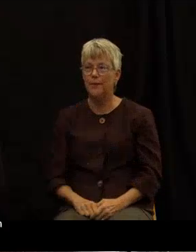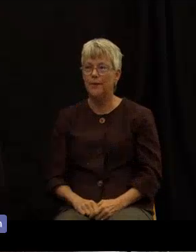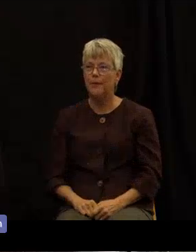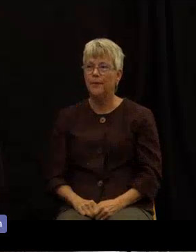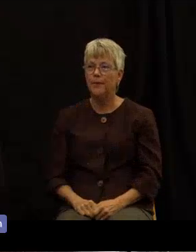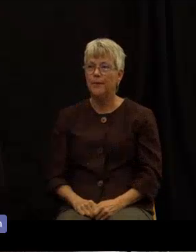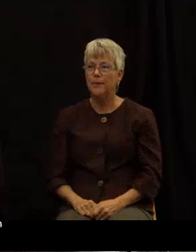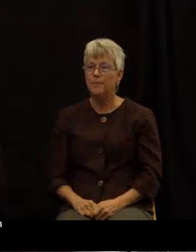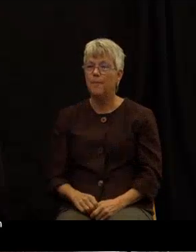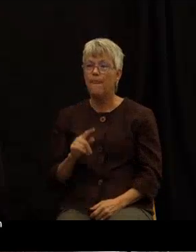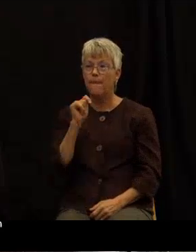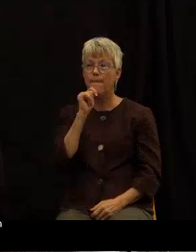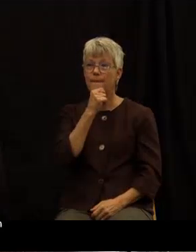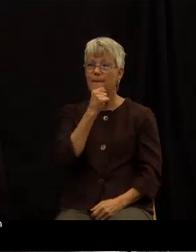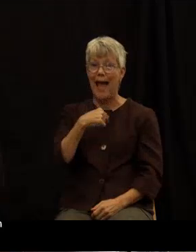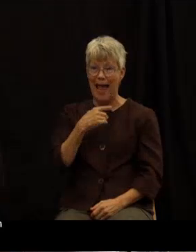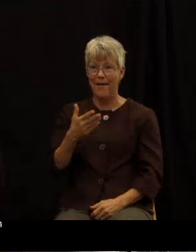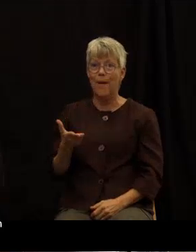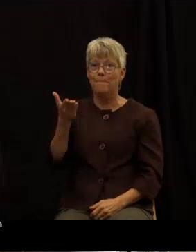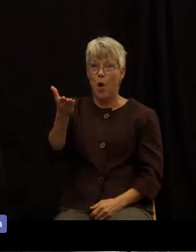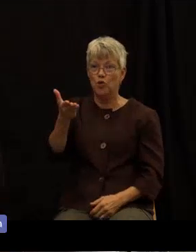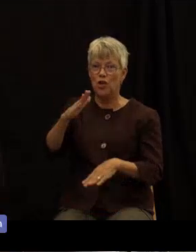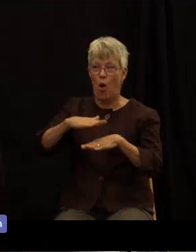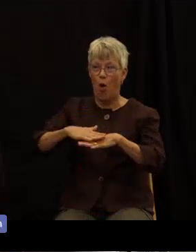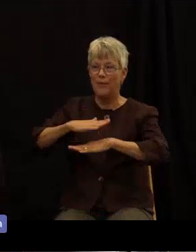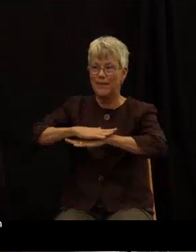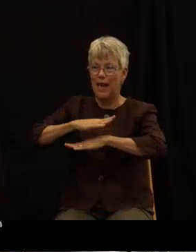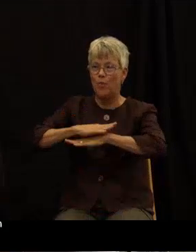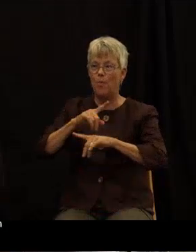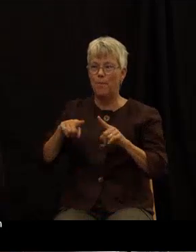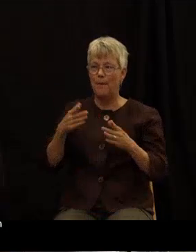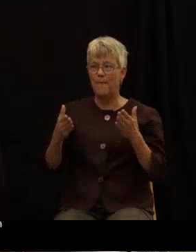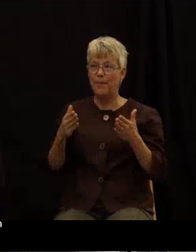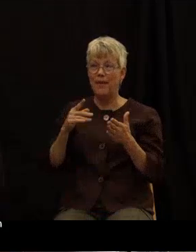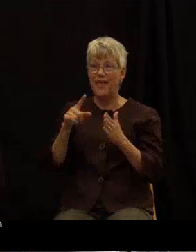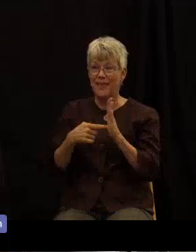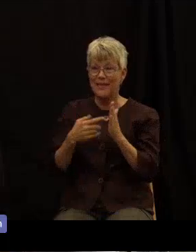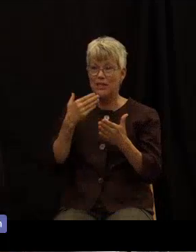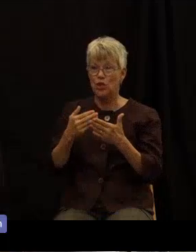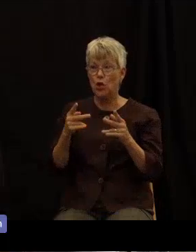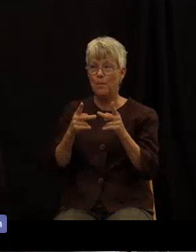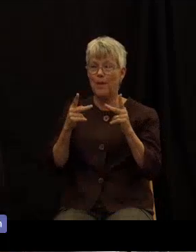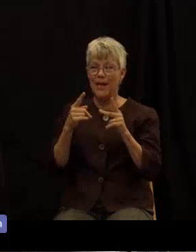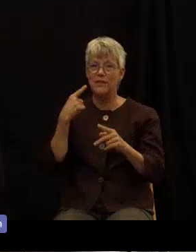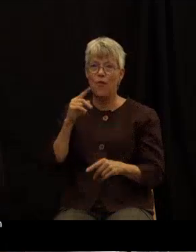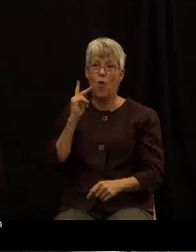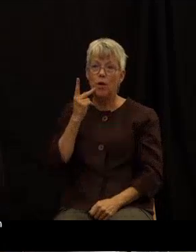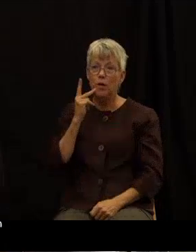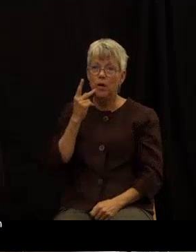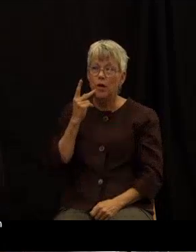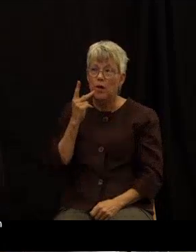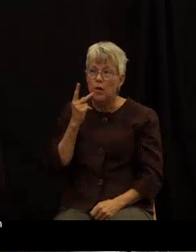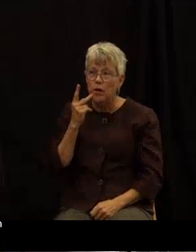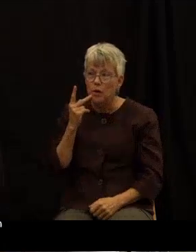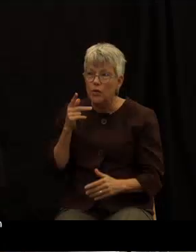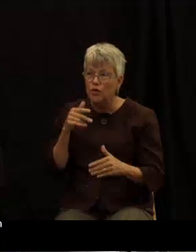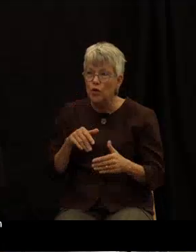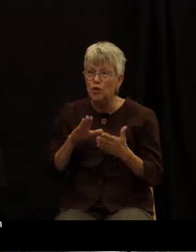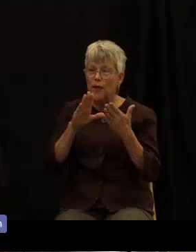I know I have a motion on the table, but this might be a good spot for you to address the federal funding that we